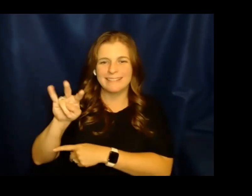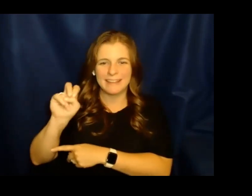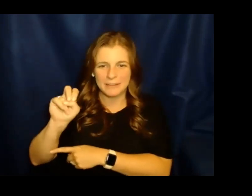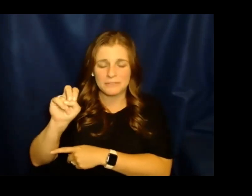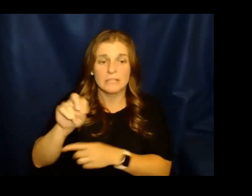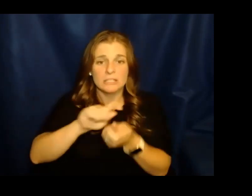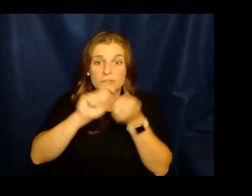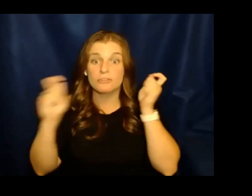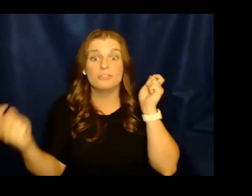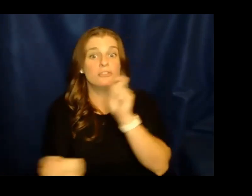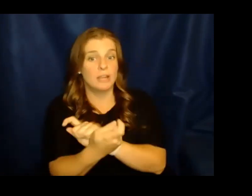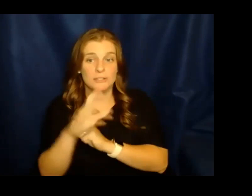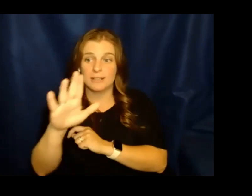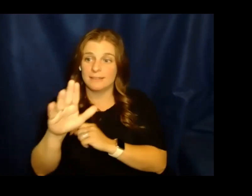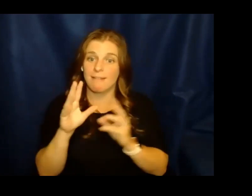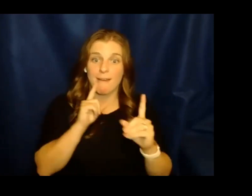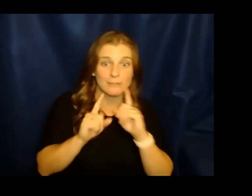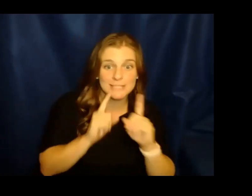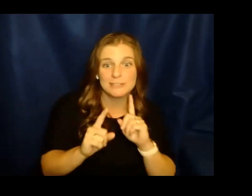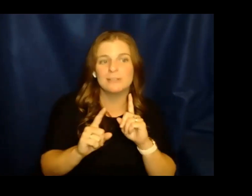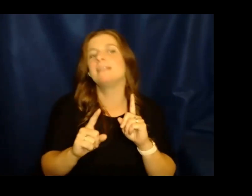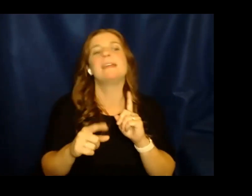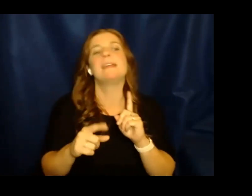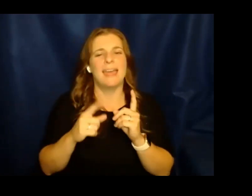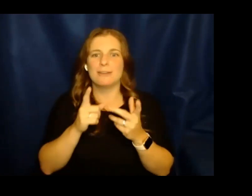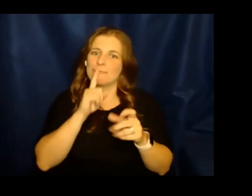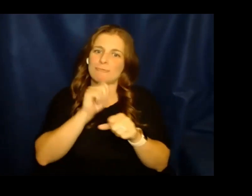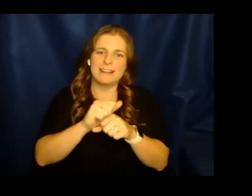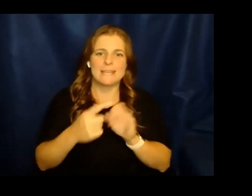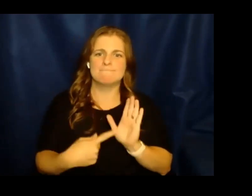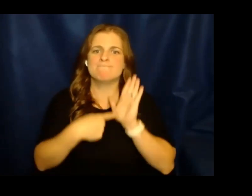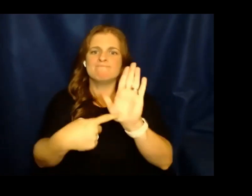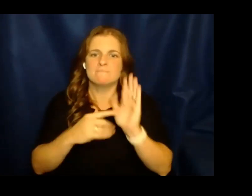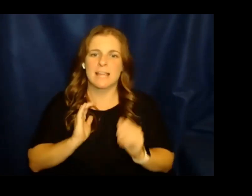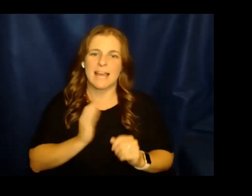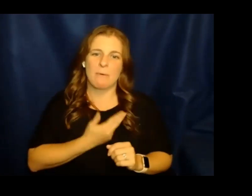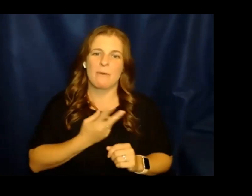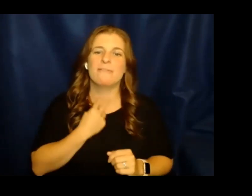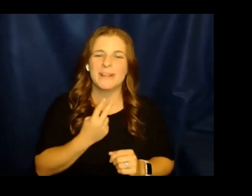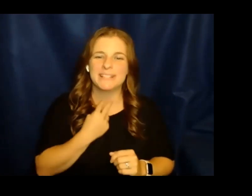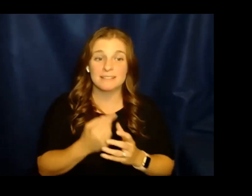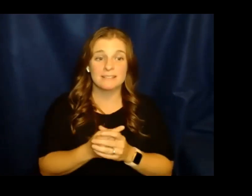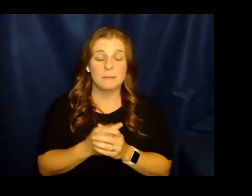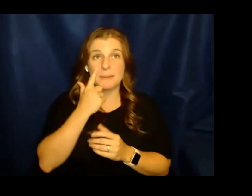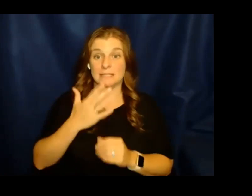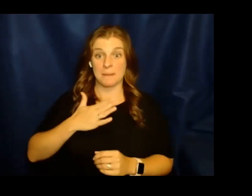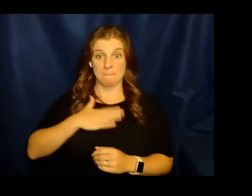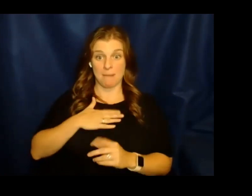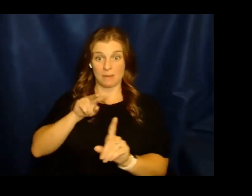transforming the conversation, and amplifying our voices, because in my point of view, silence